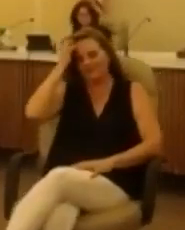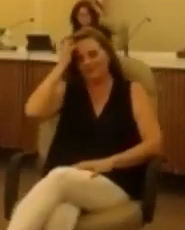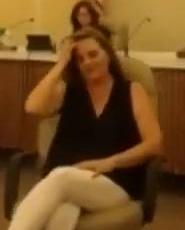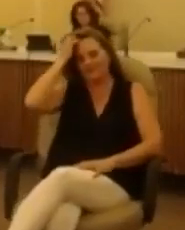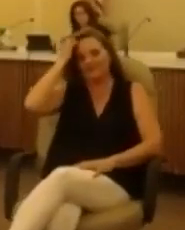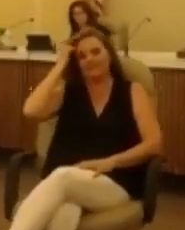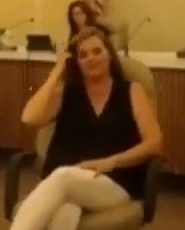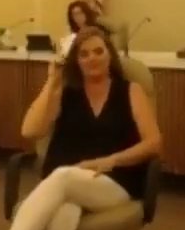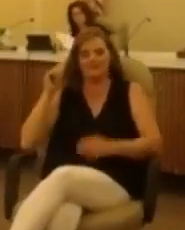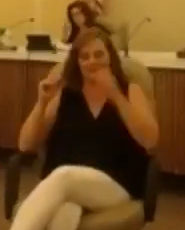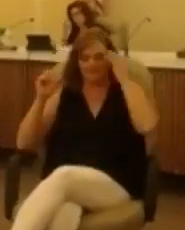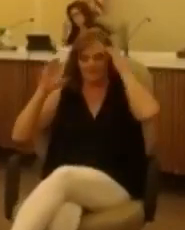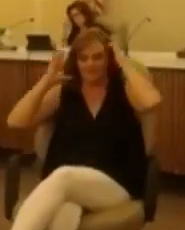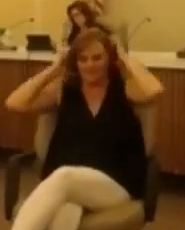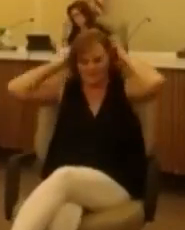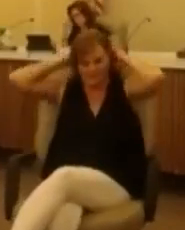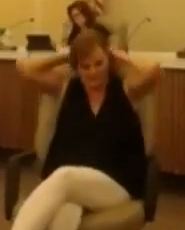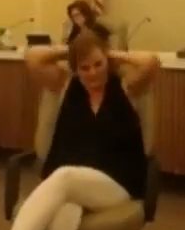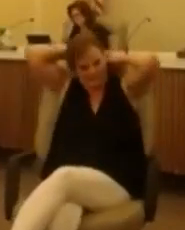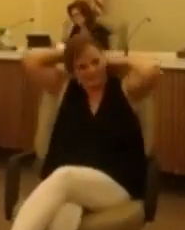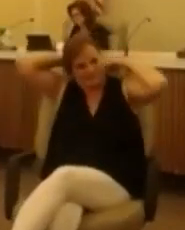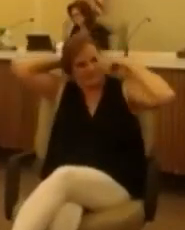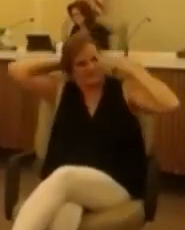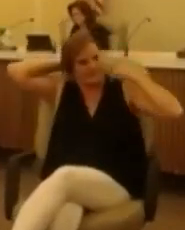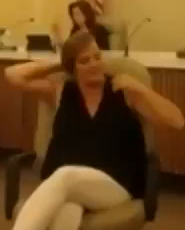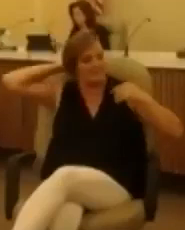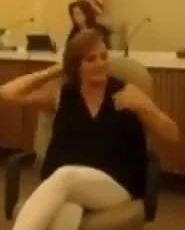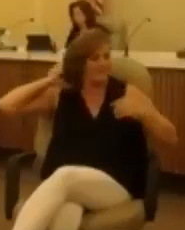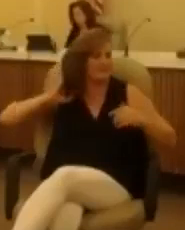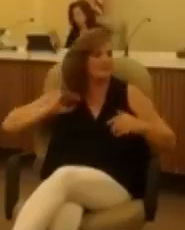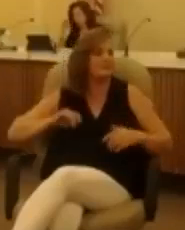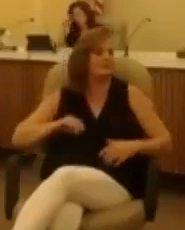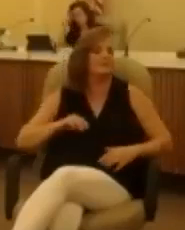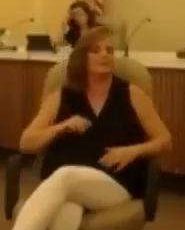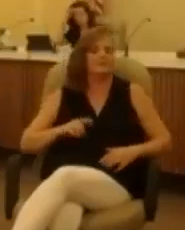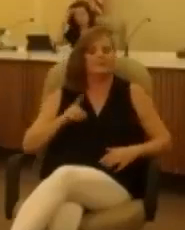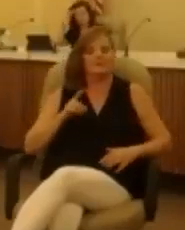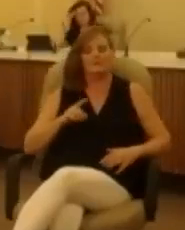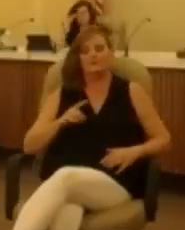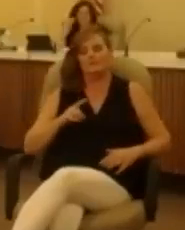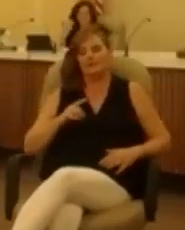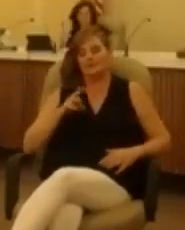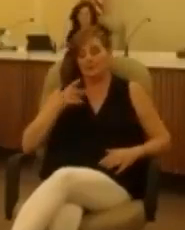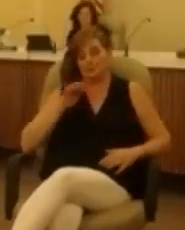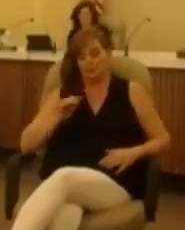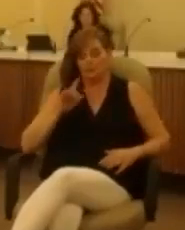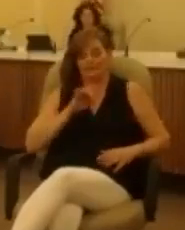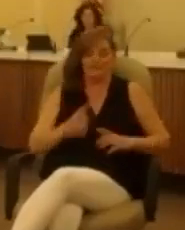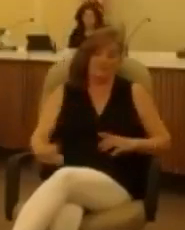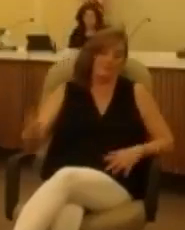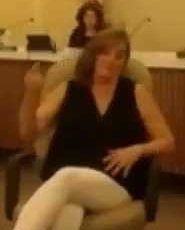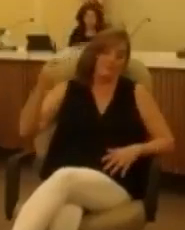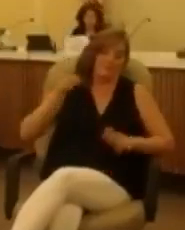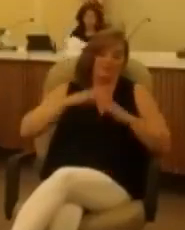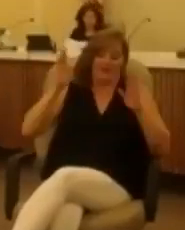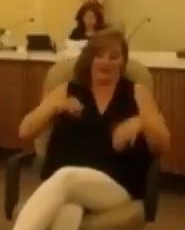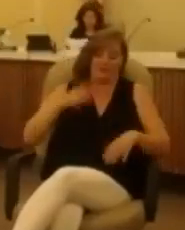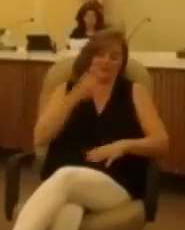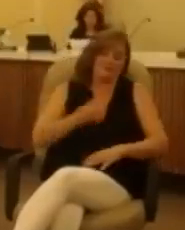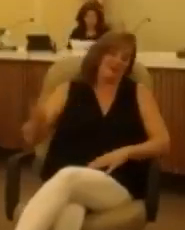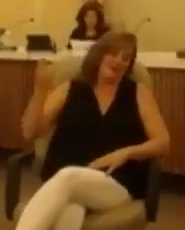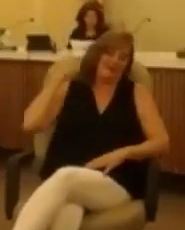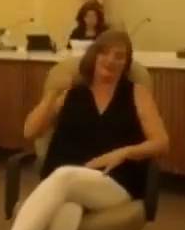And basically said that because the pool is behind the house and has no real